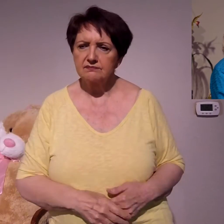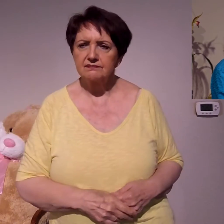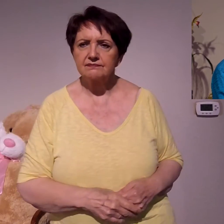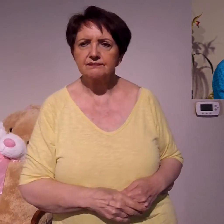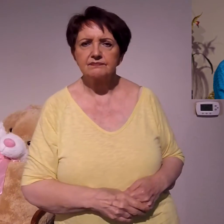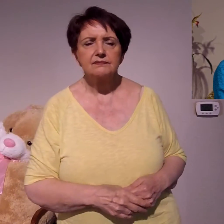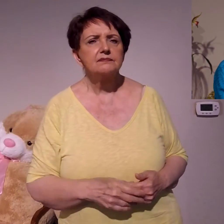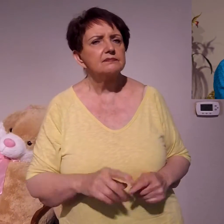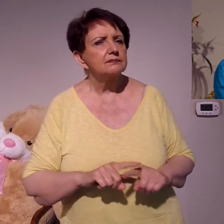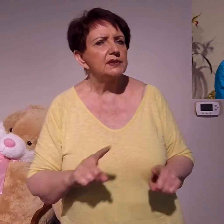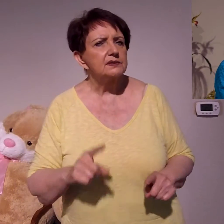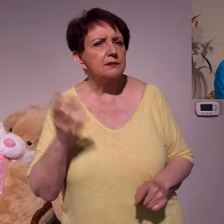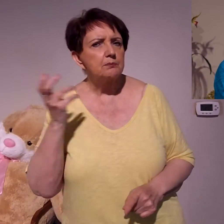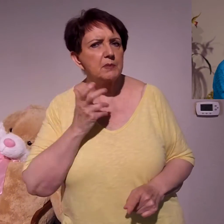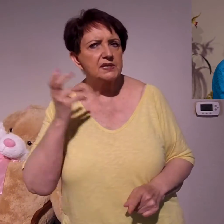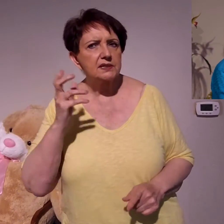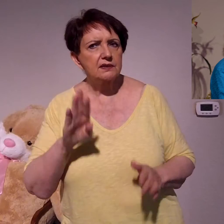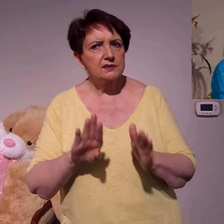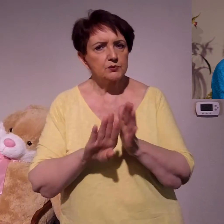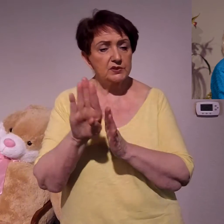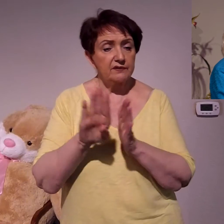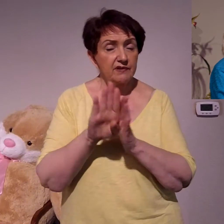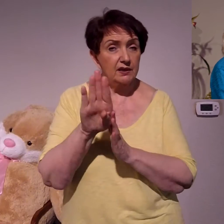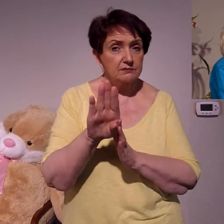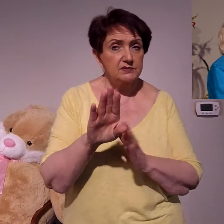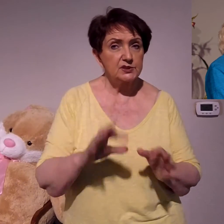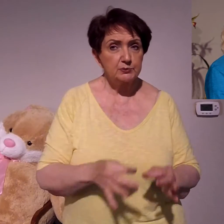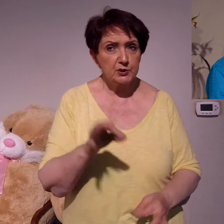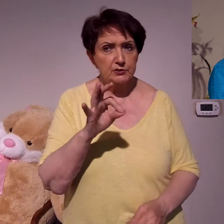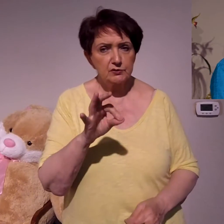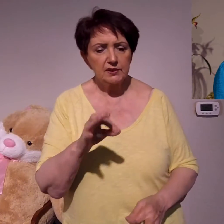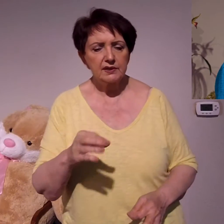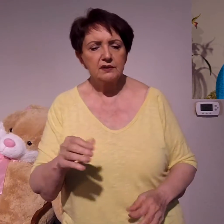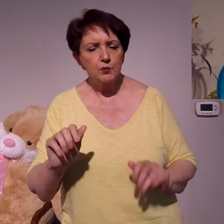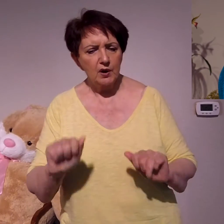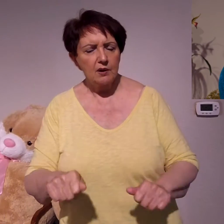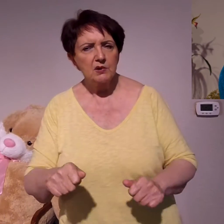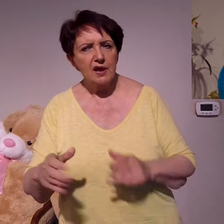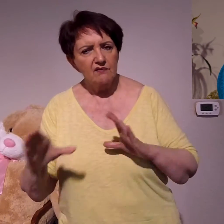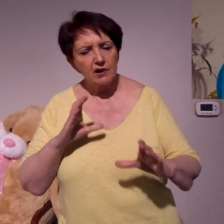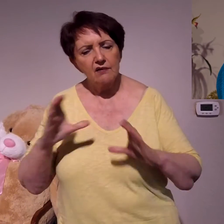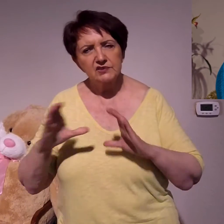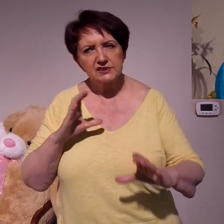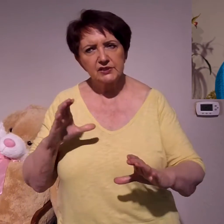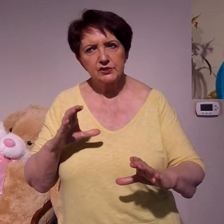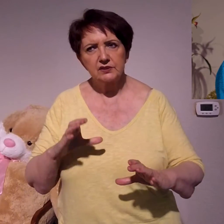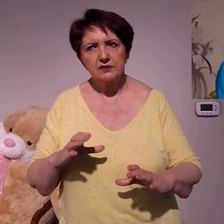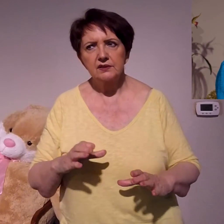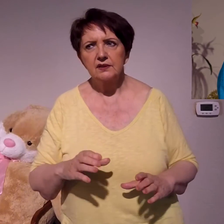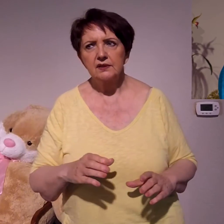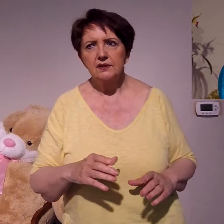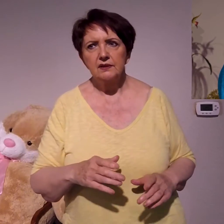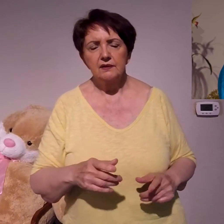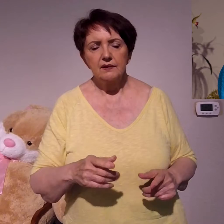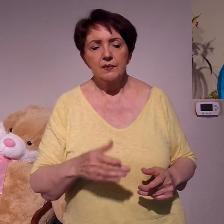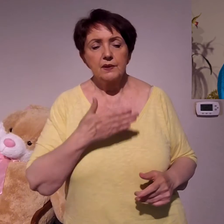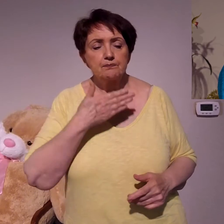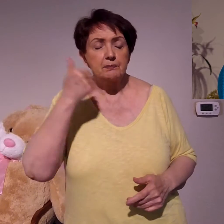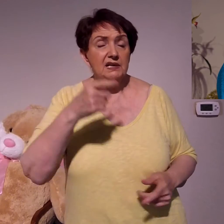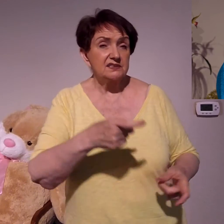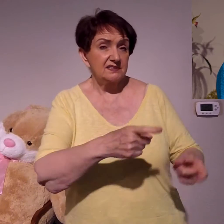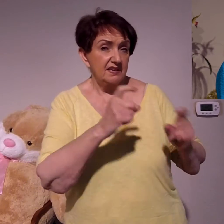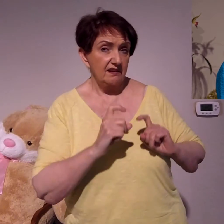that as we develop spiritually, right, and we've been able to have these conversations, the biggest gift that Karen gives me